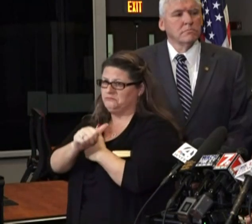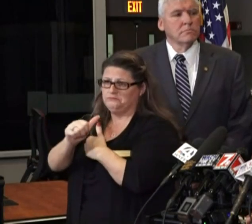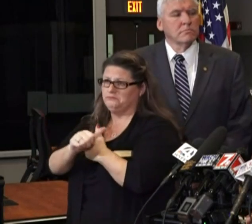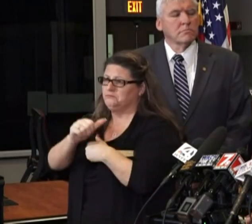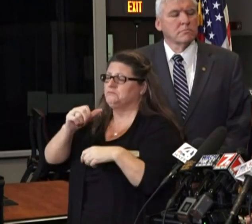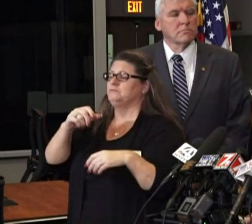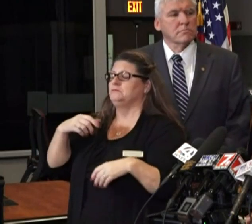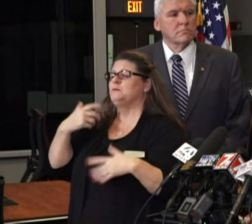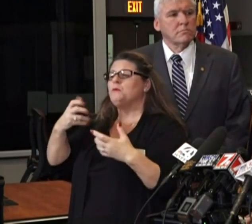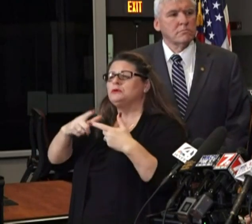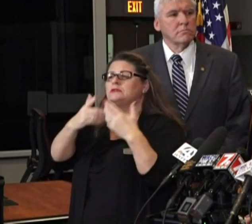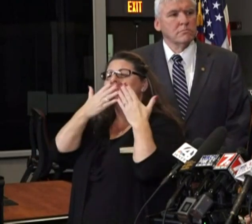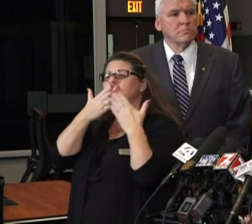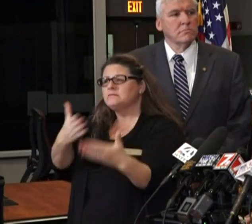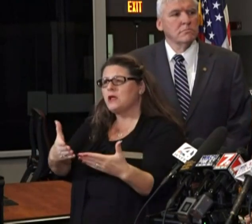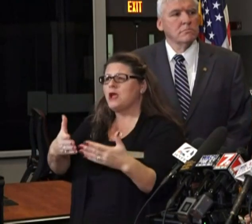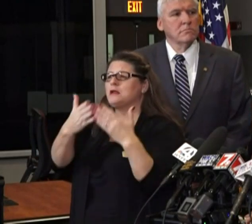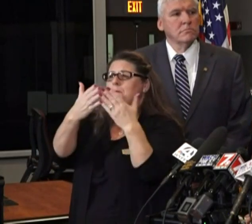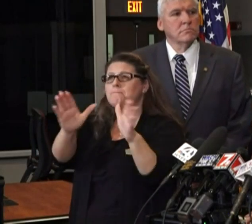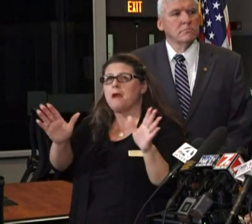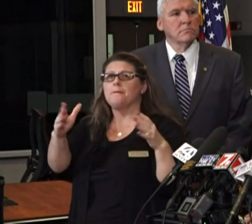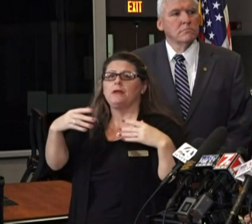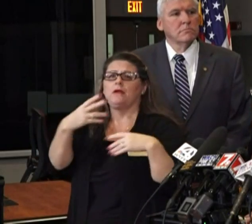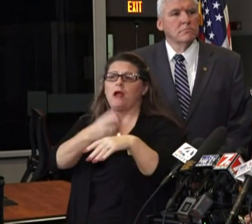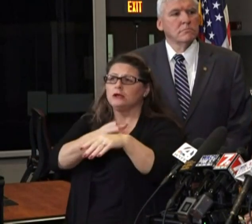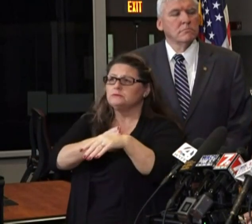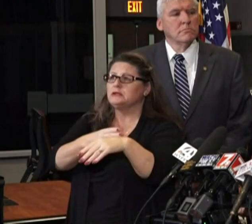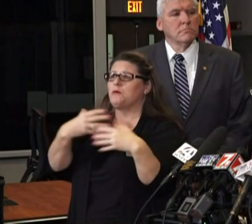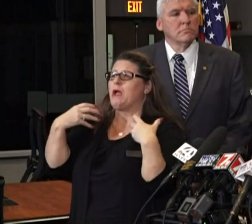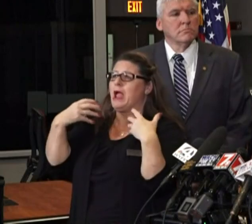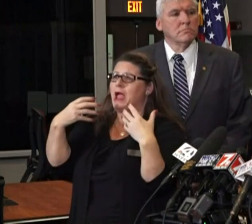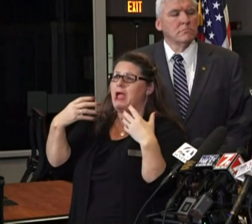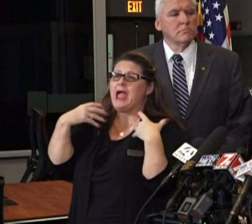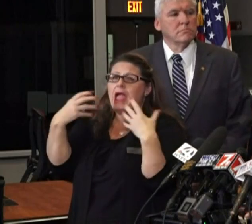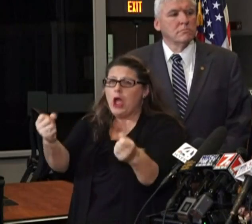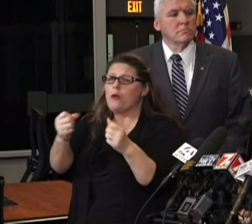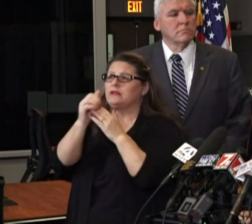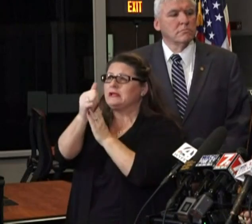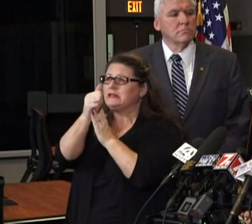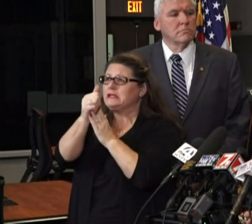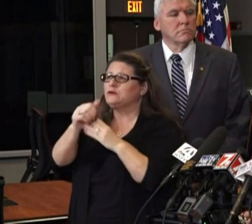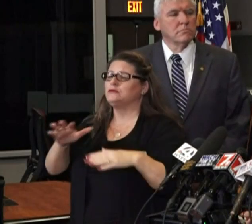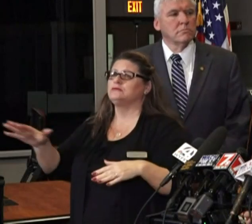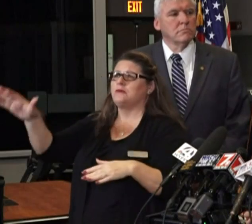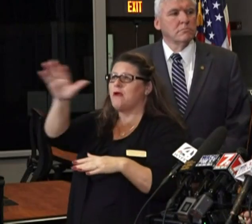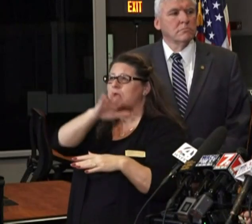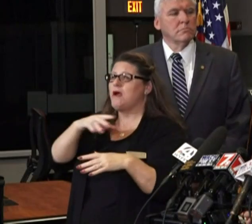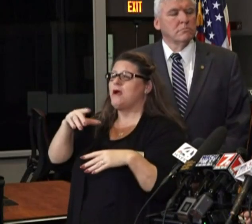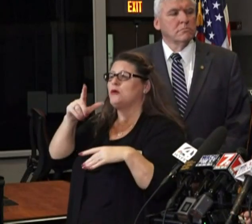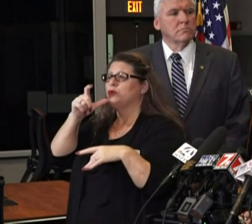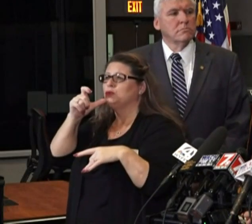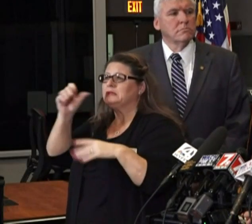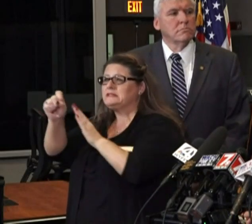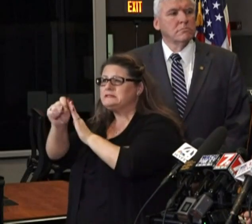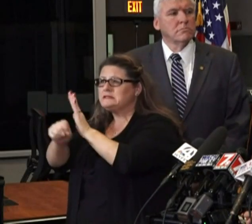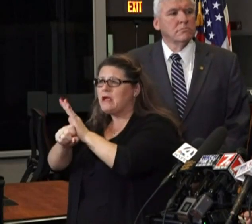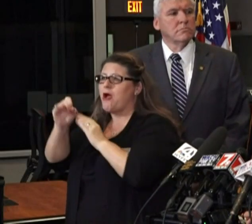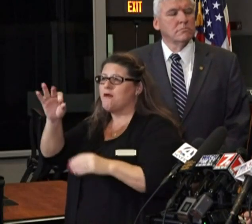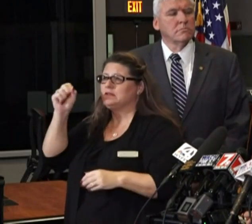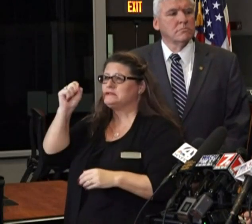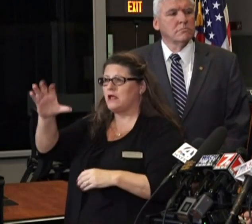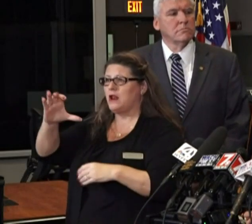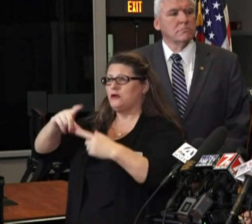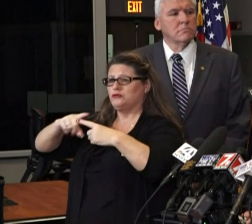various leaders and groups across the state for their continued dedication to protect the citizens of